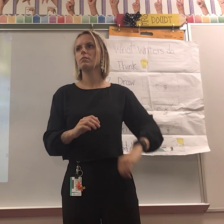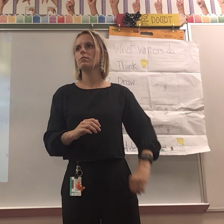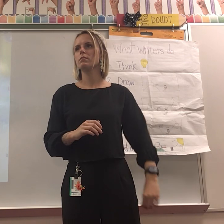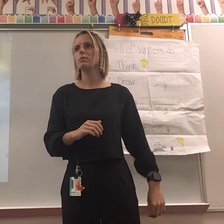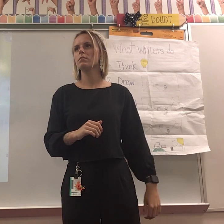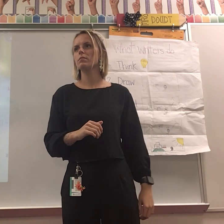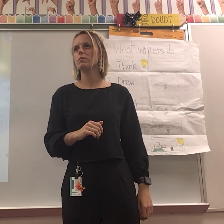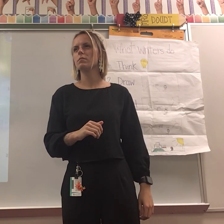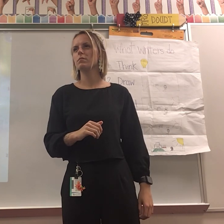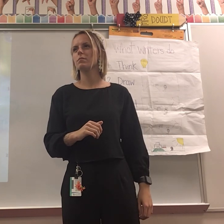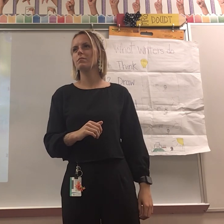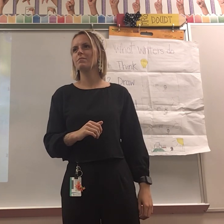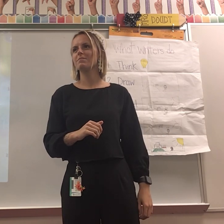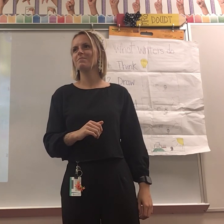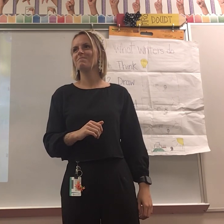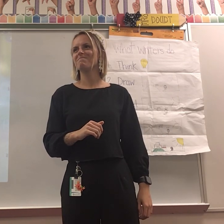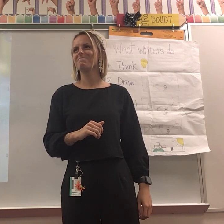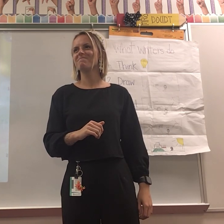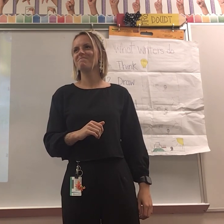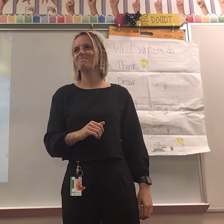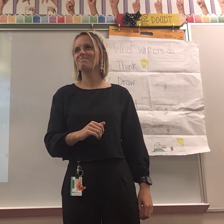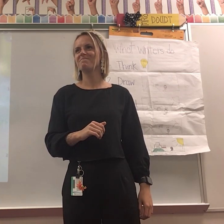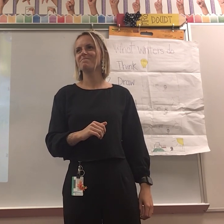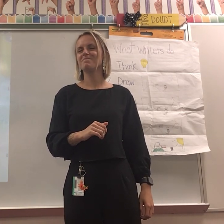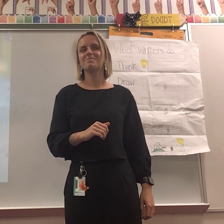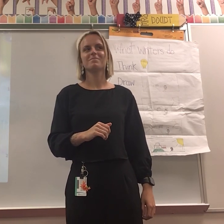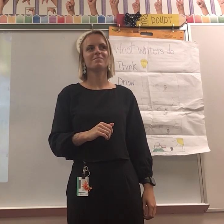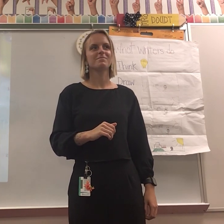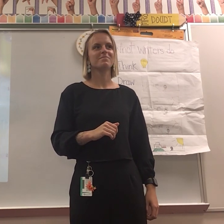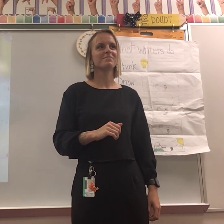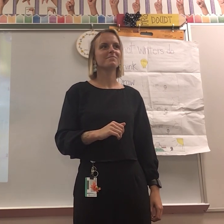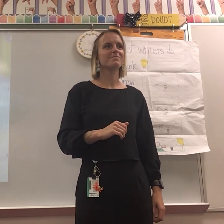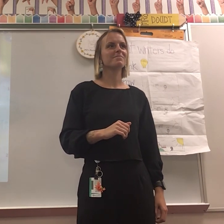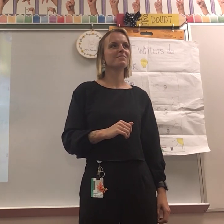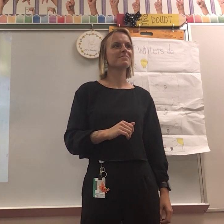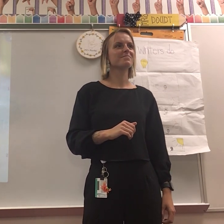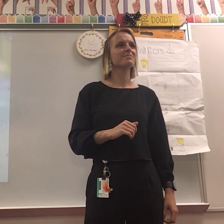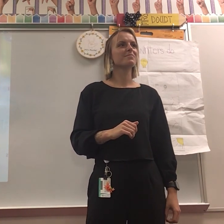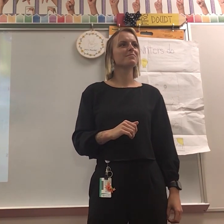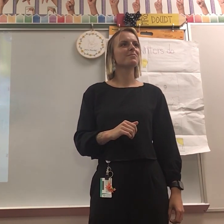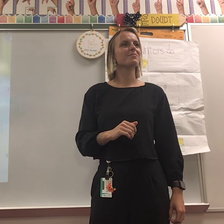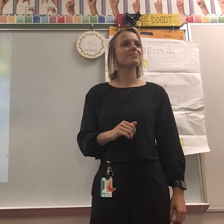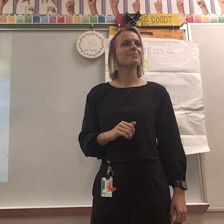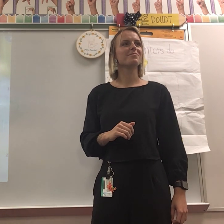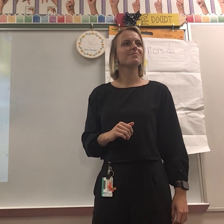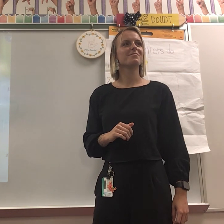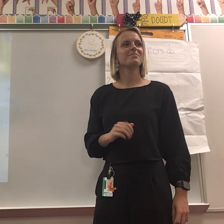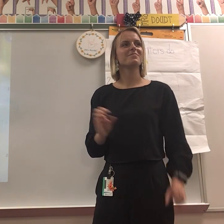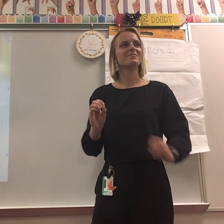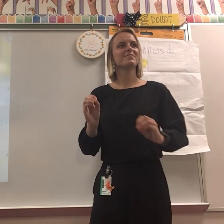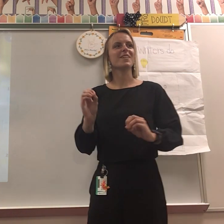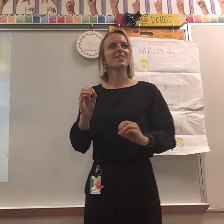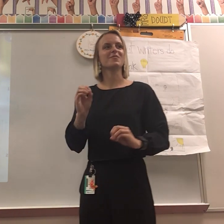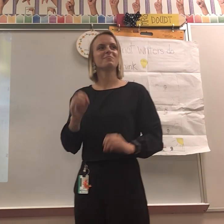Oh, here. What does that mean? What is that? When you